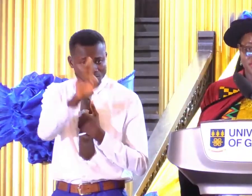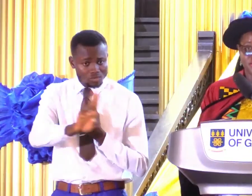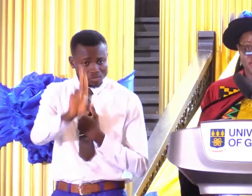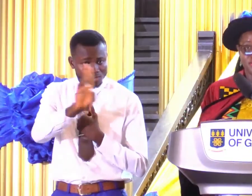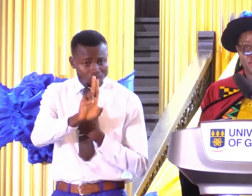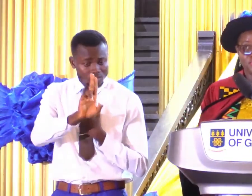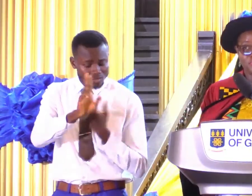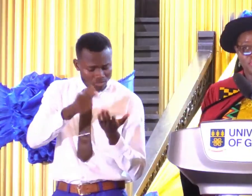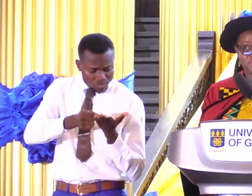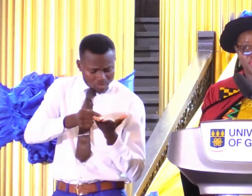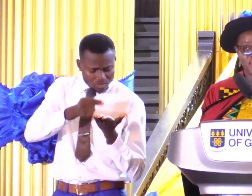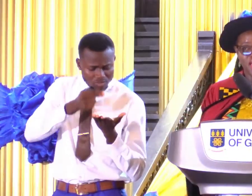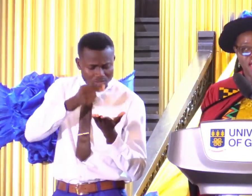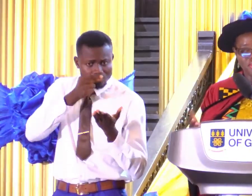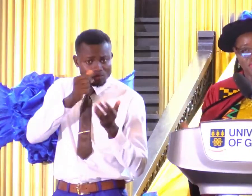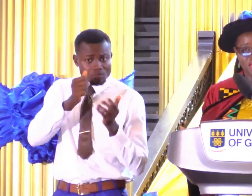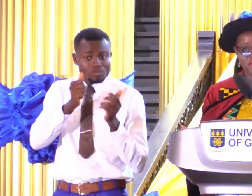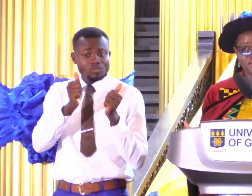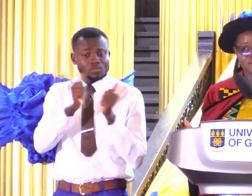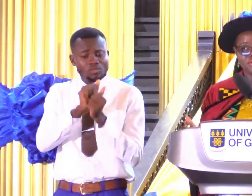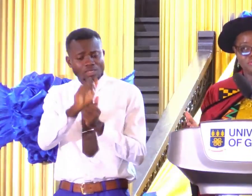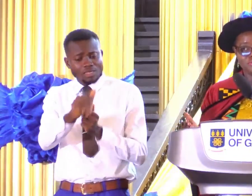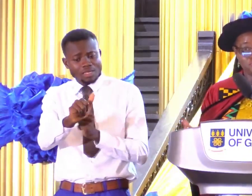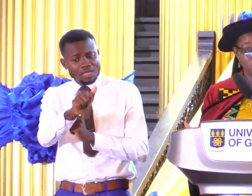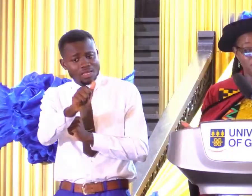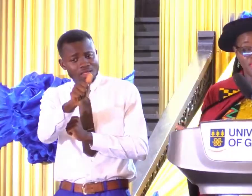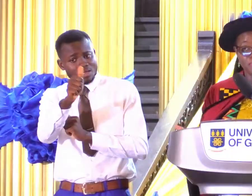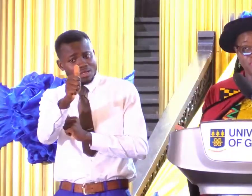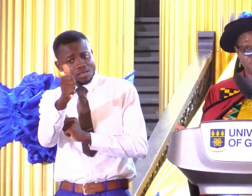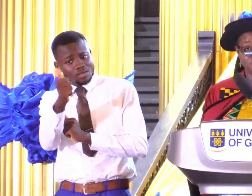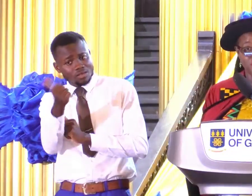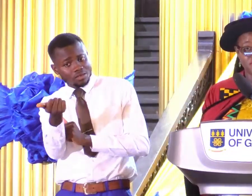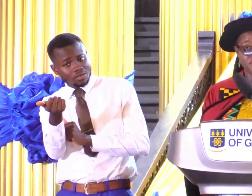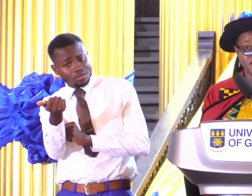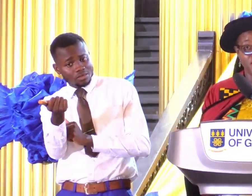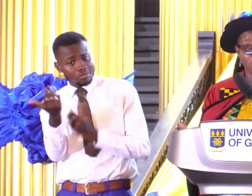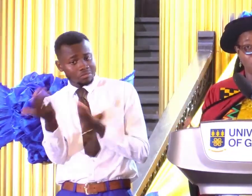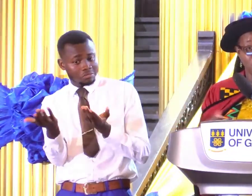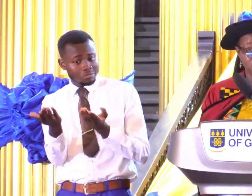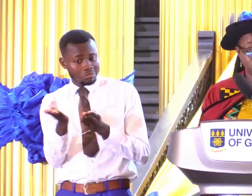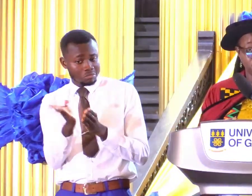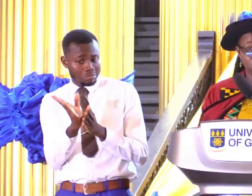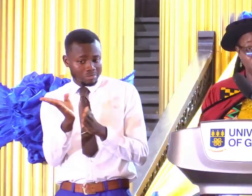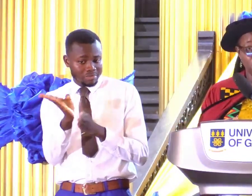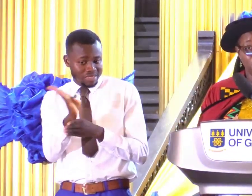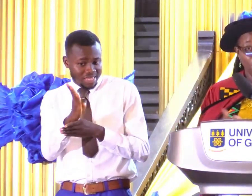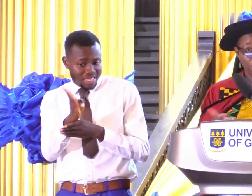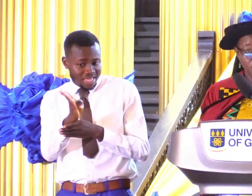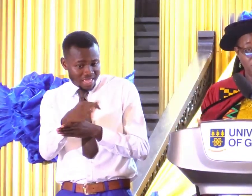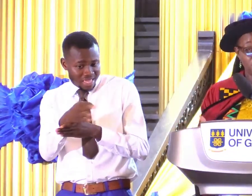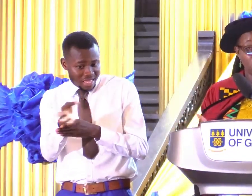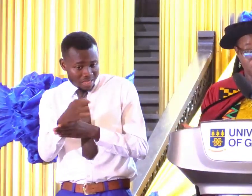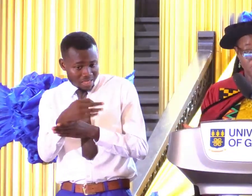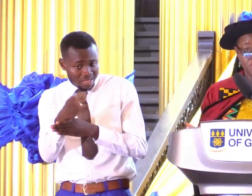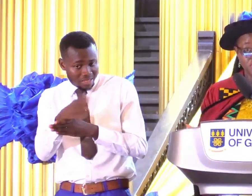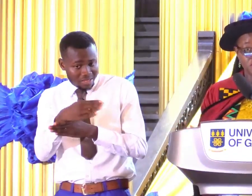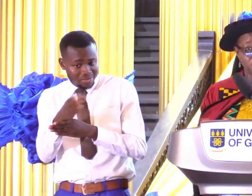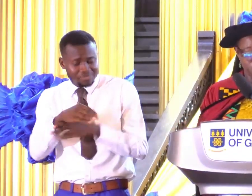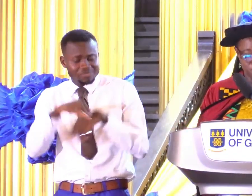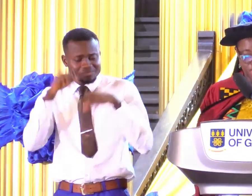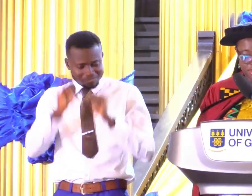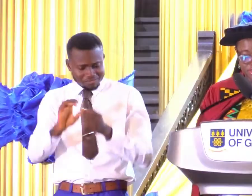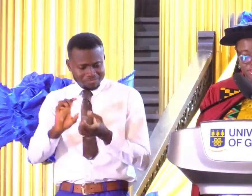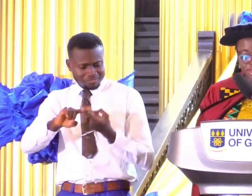this with the other herbal drugs that are compatible, or even